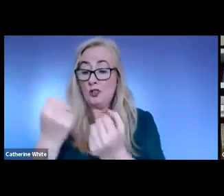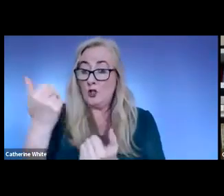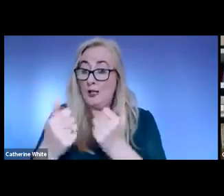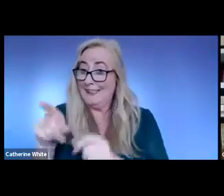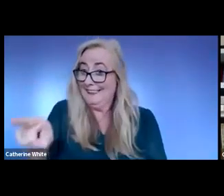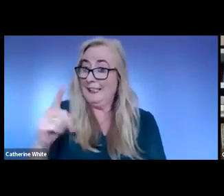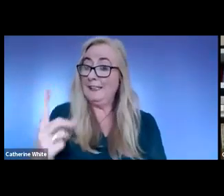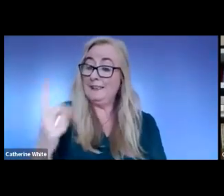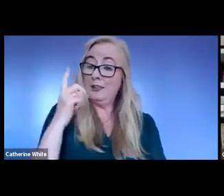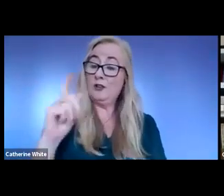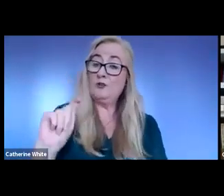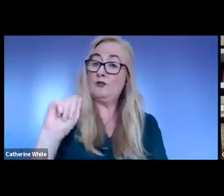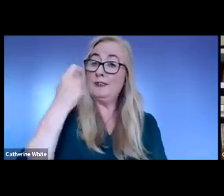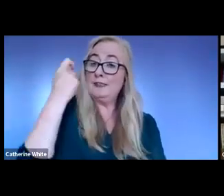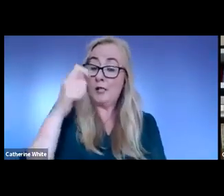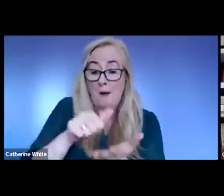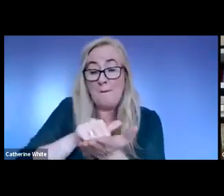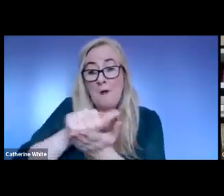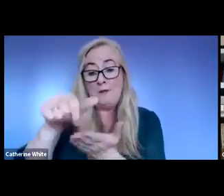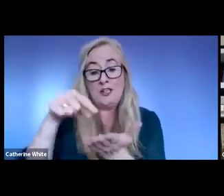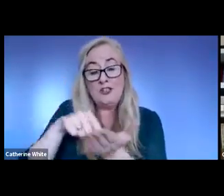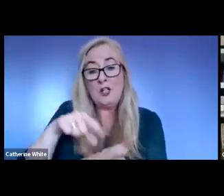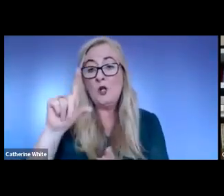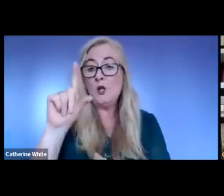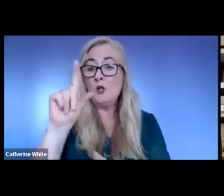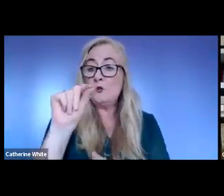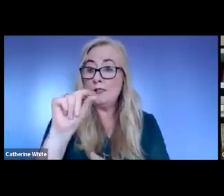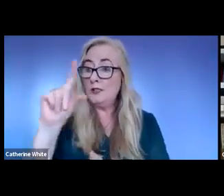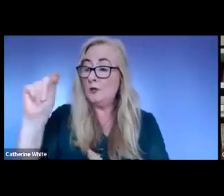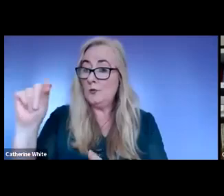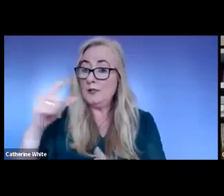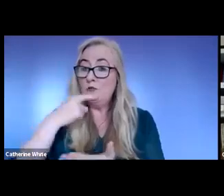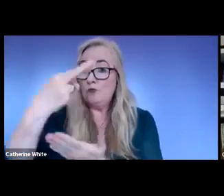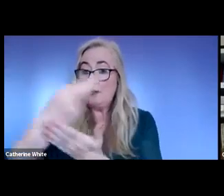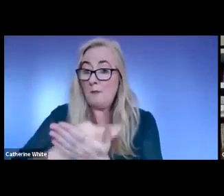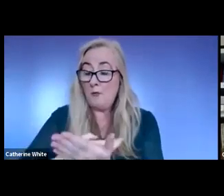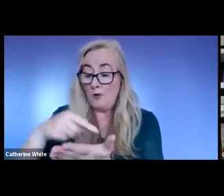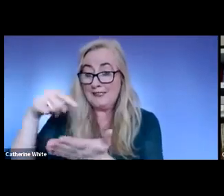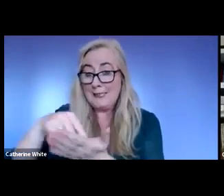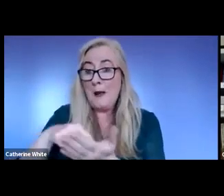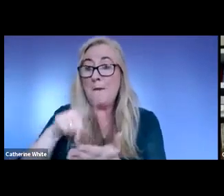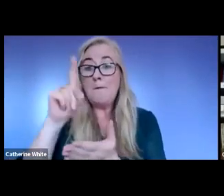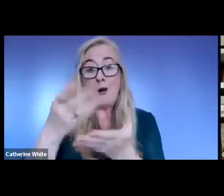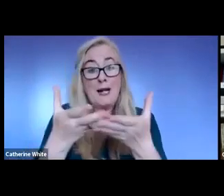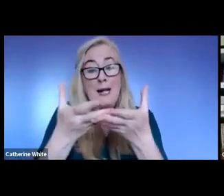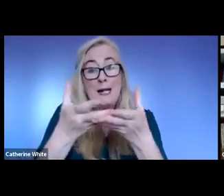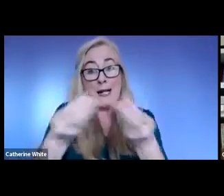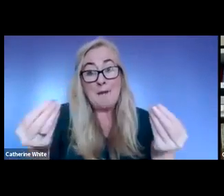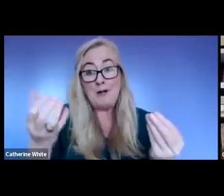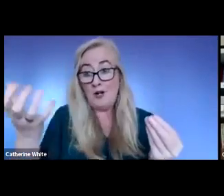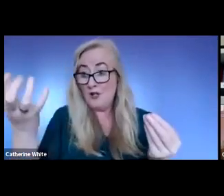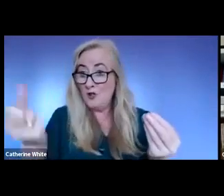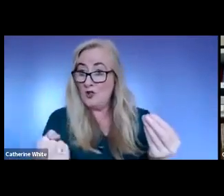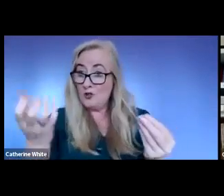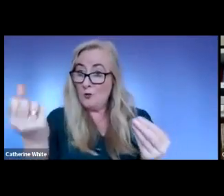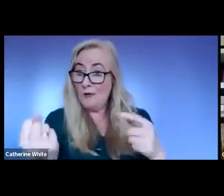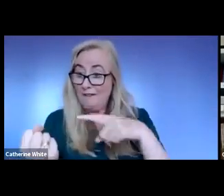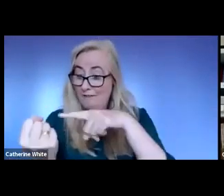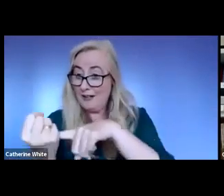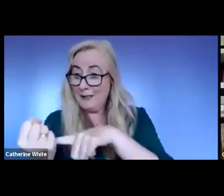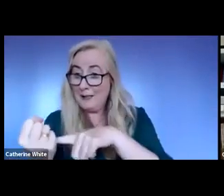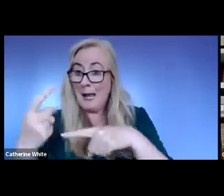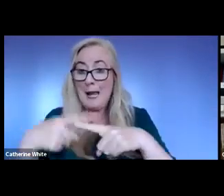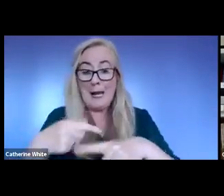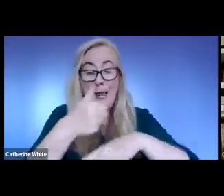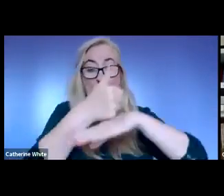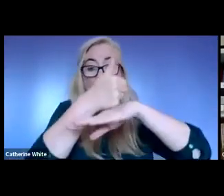recently published their 2020 report. And again, the gap between social welfare payments and the minimum